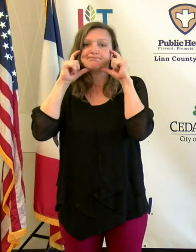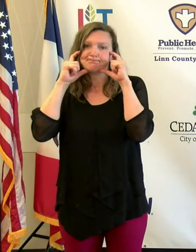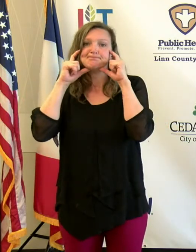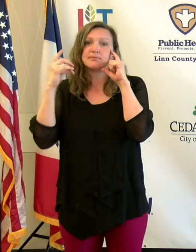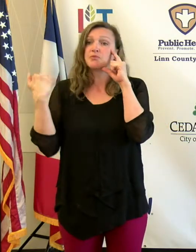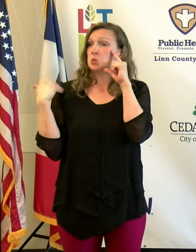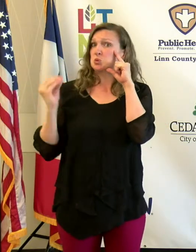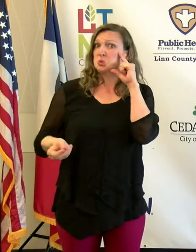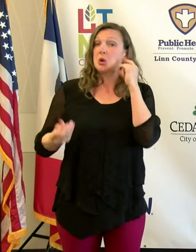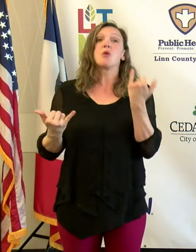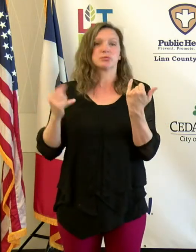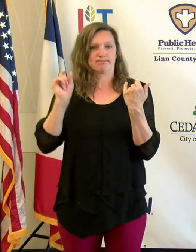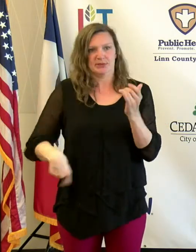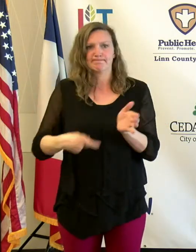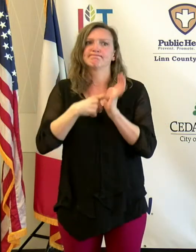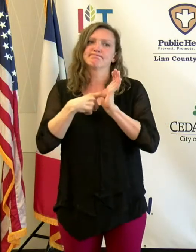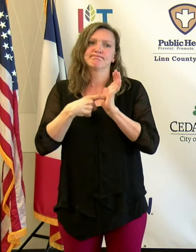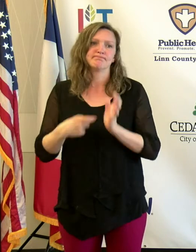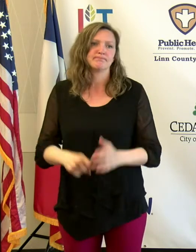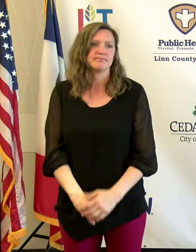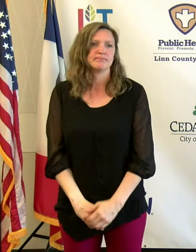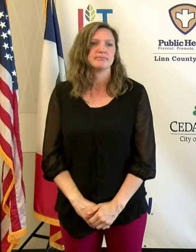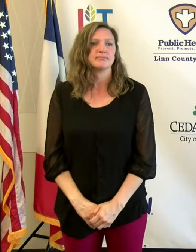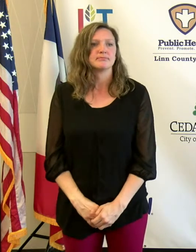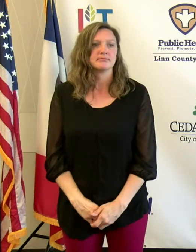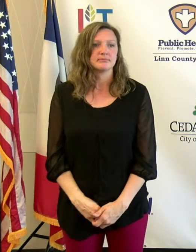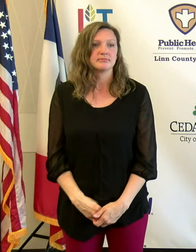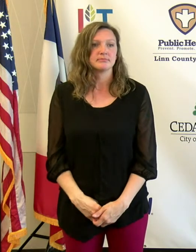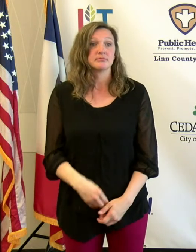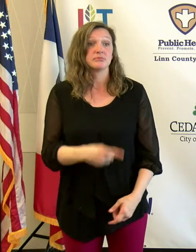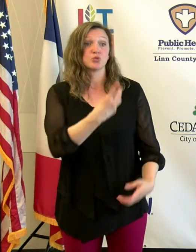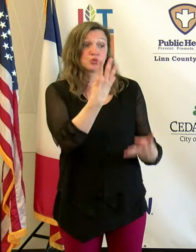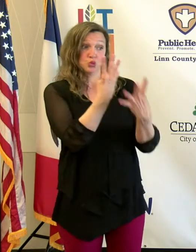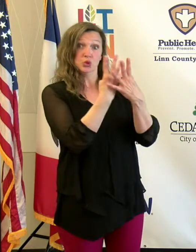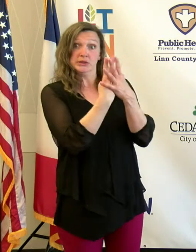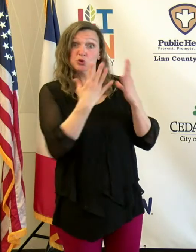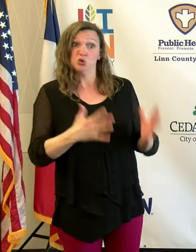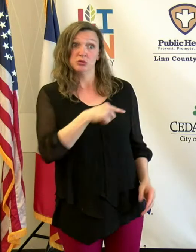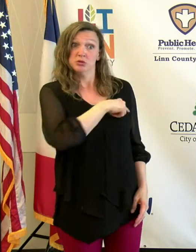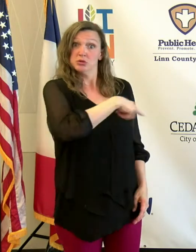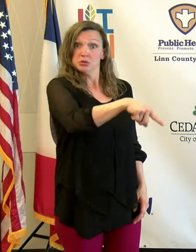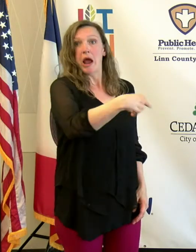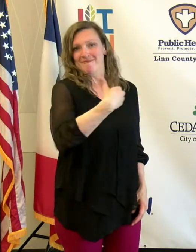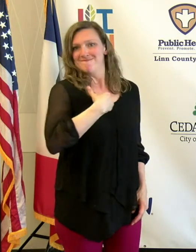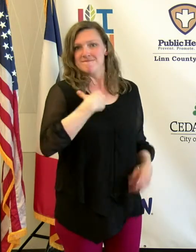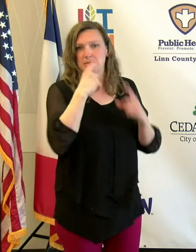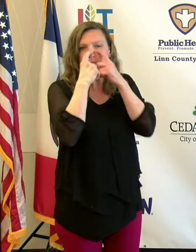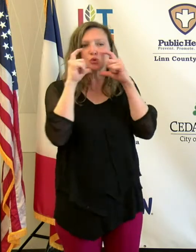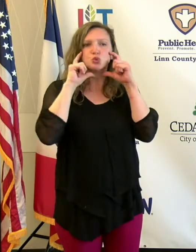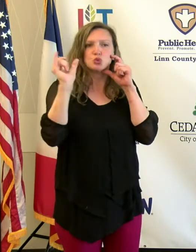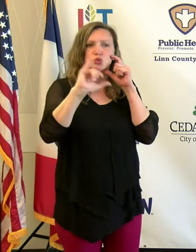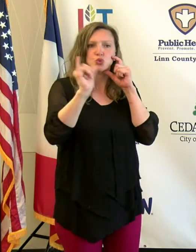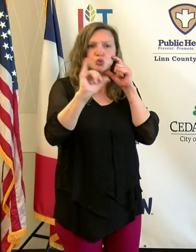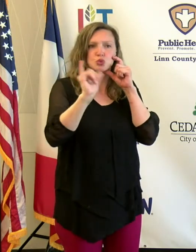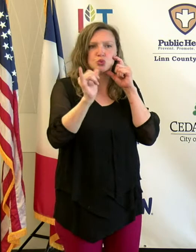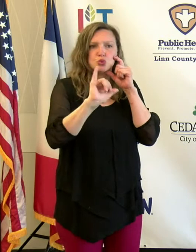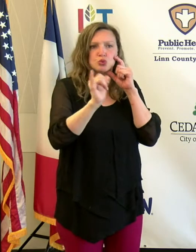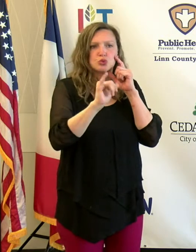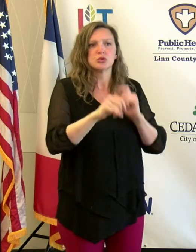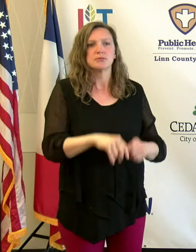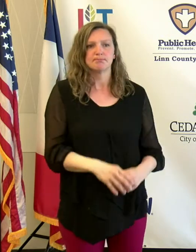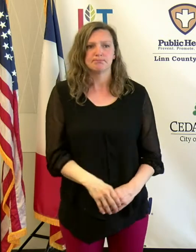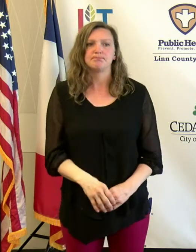face masks are being provided to all inmates within the correctional center. While they are not required to wear them, they are being advised and